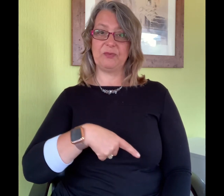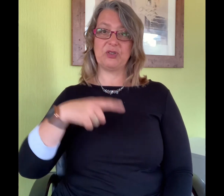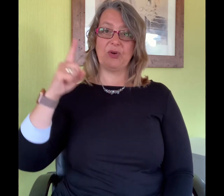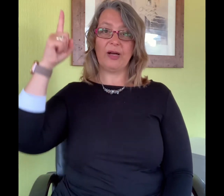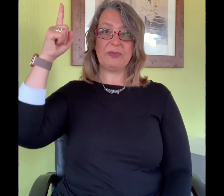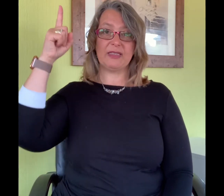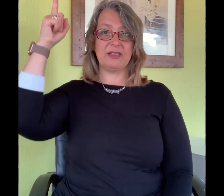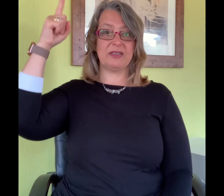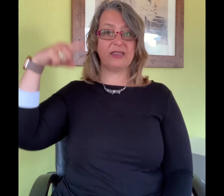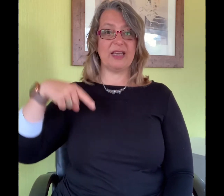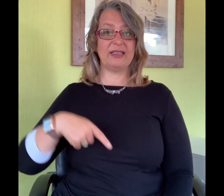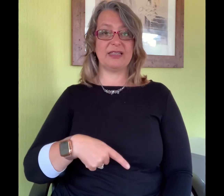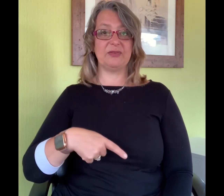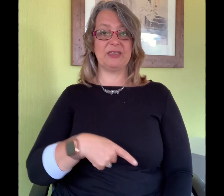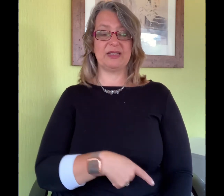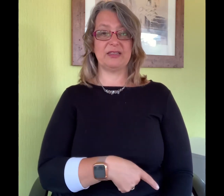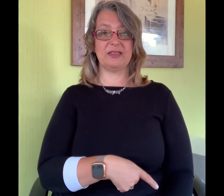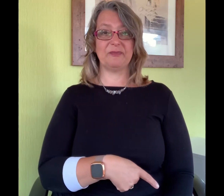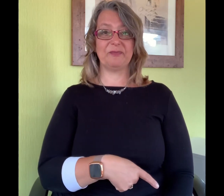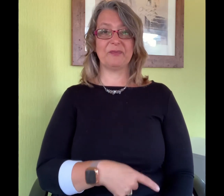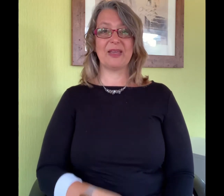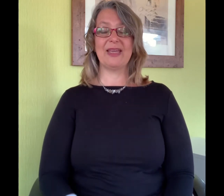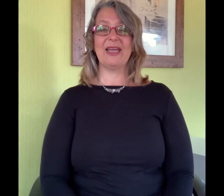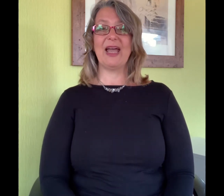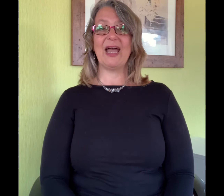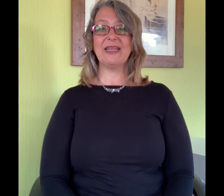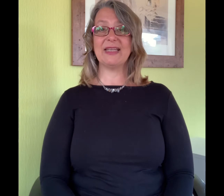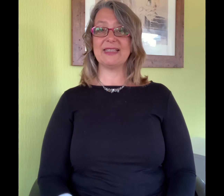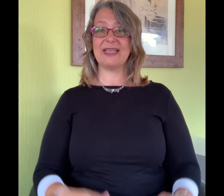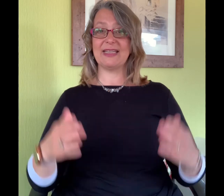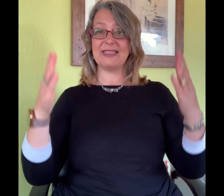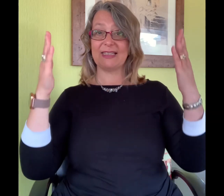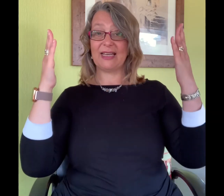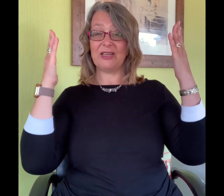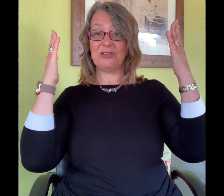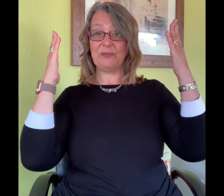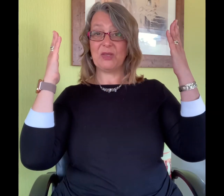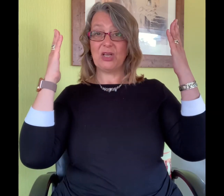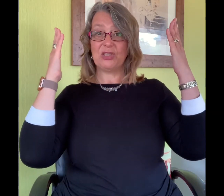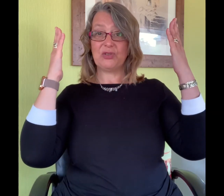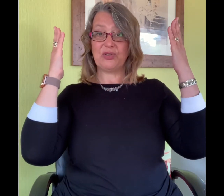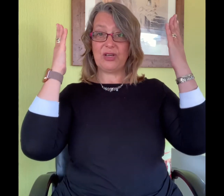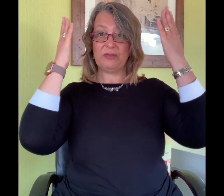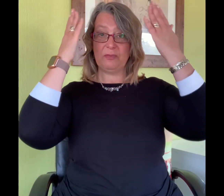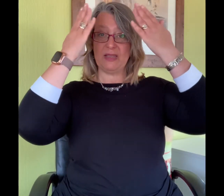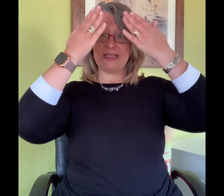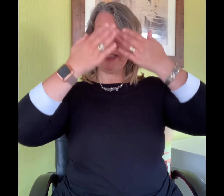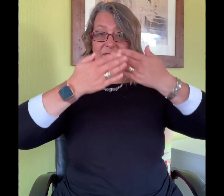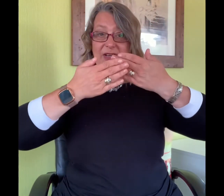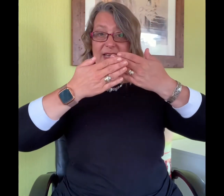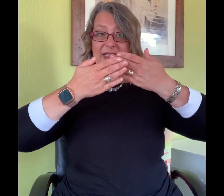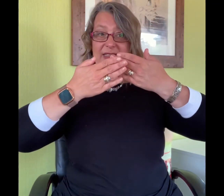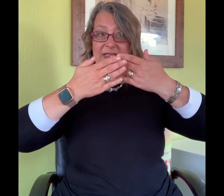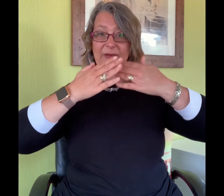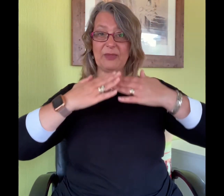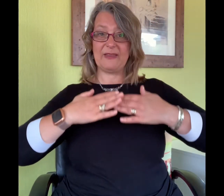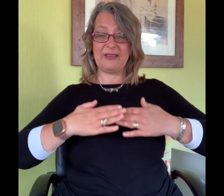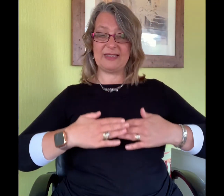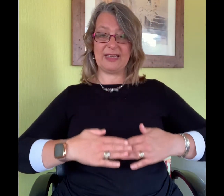So upstairs and downstairs. In his nighting gown, so you make the sign for night and then the sign